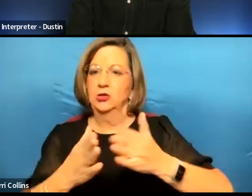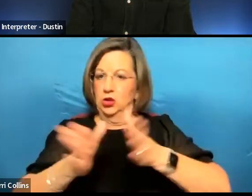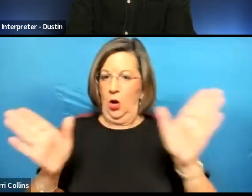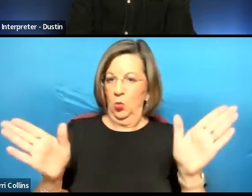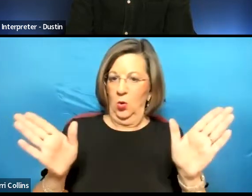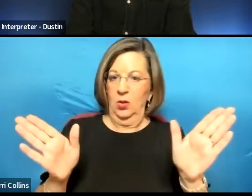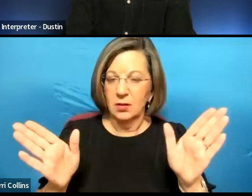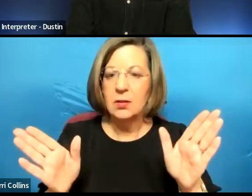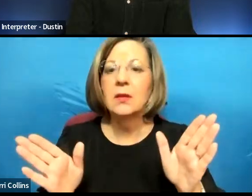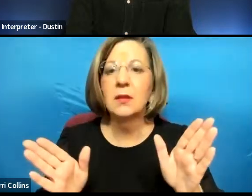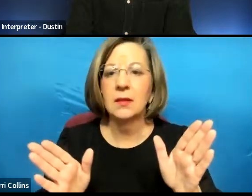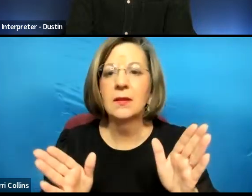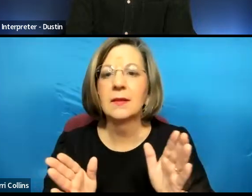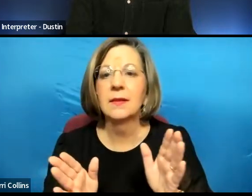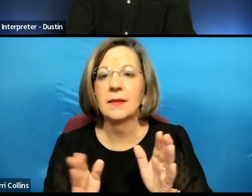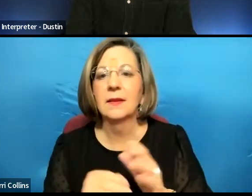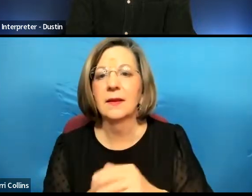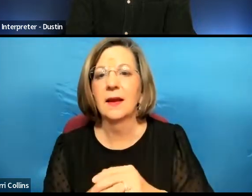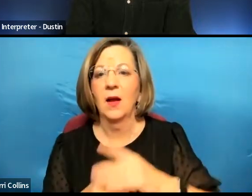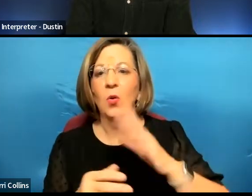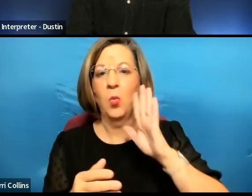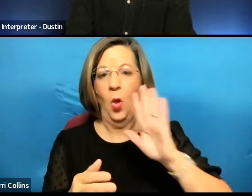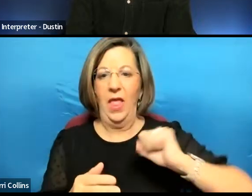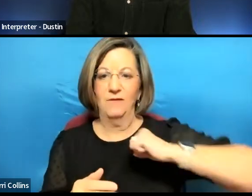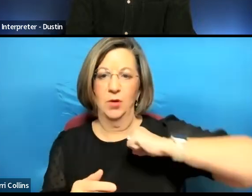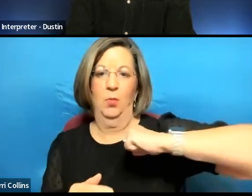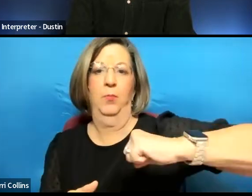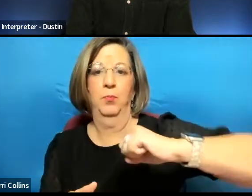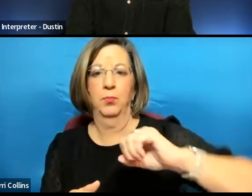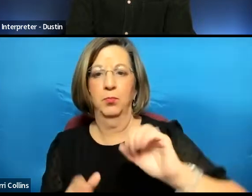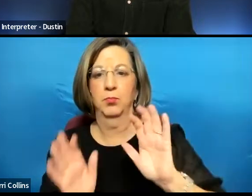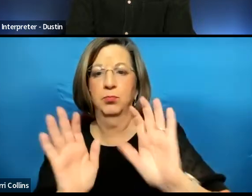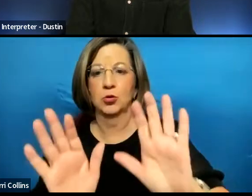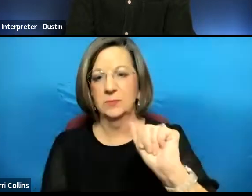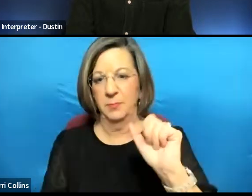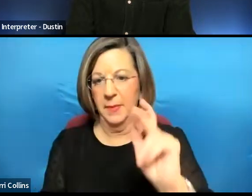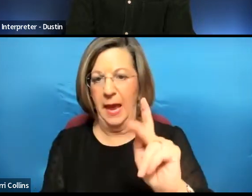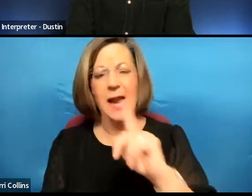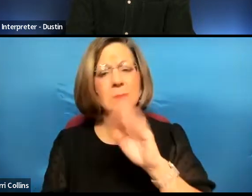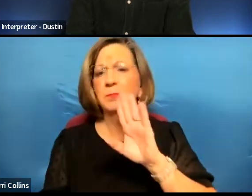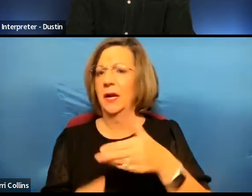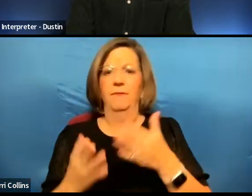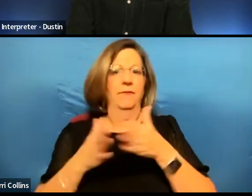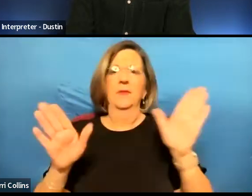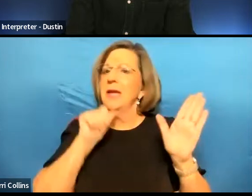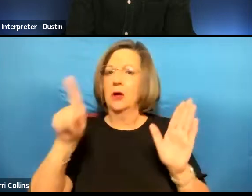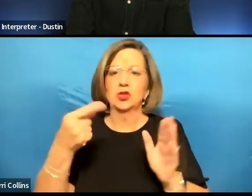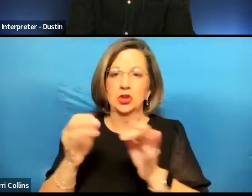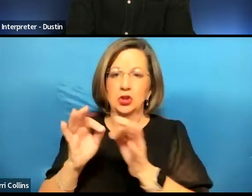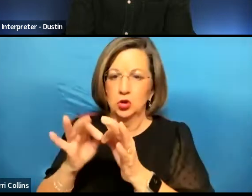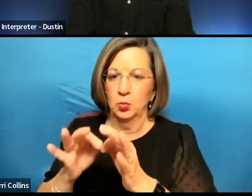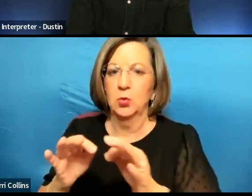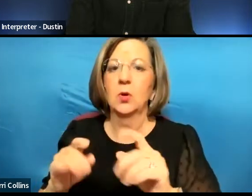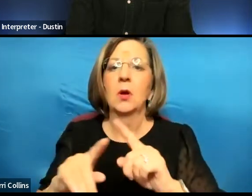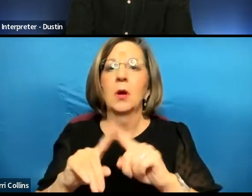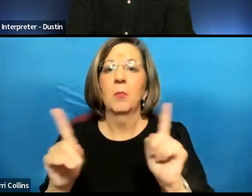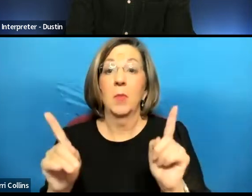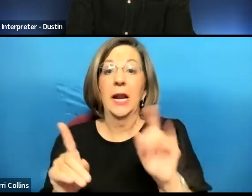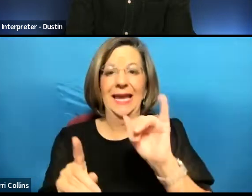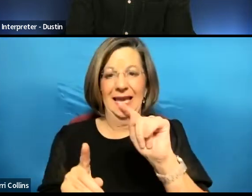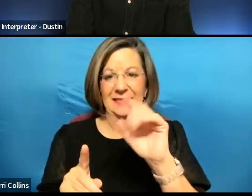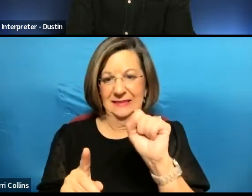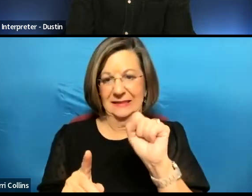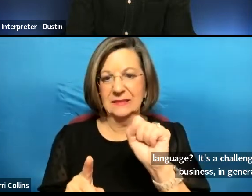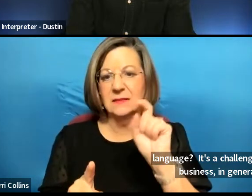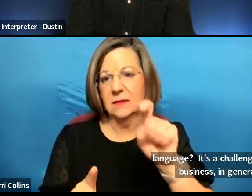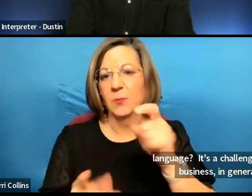I think that the business in general, there will be some pushback, not just